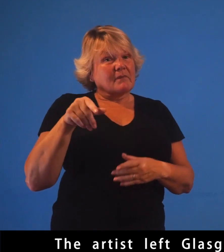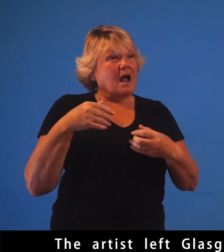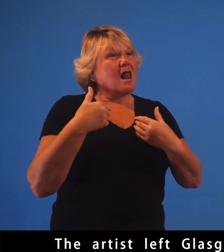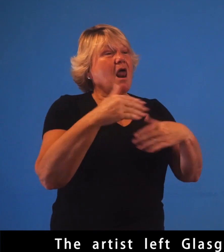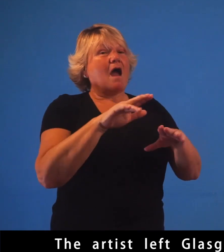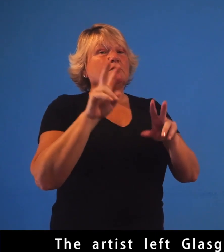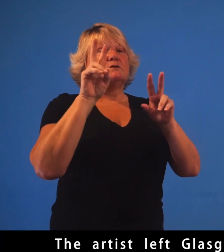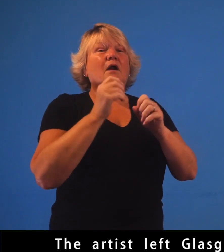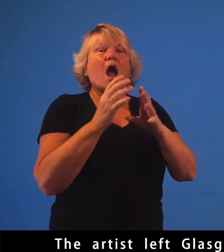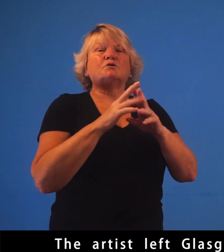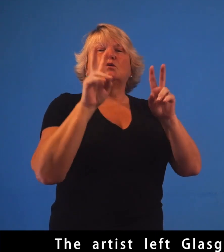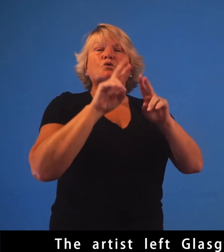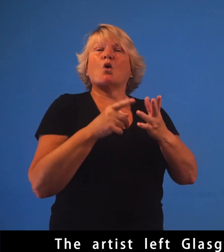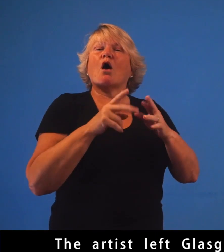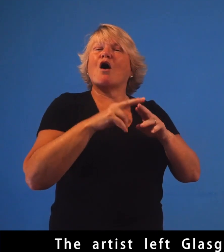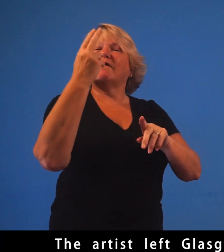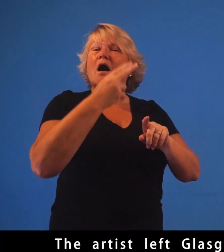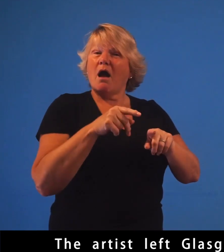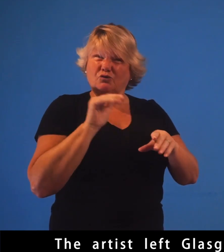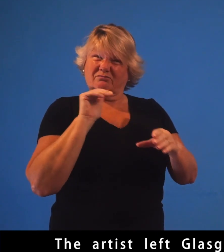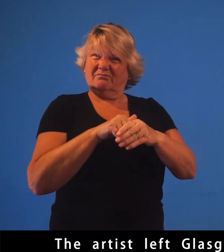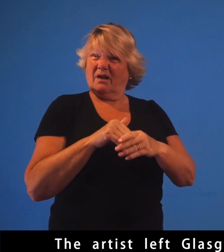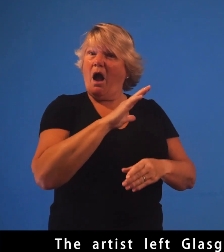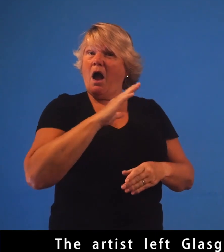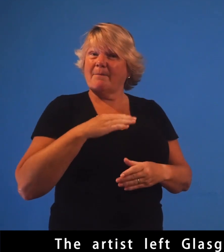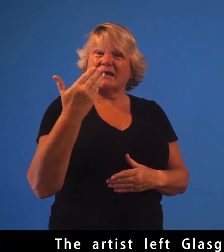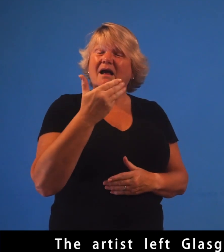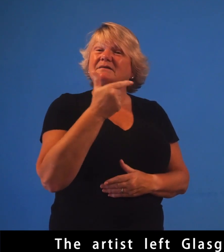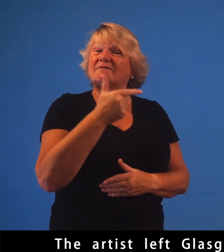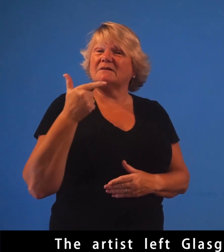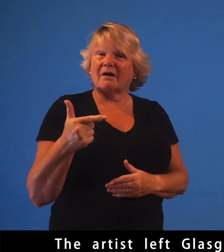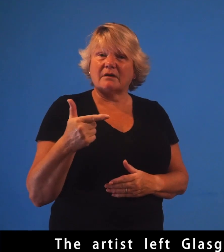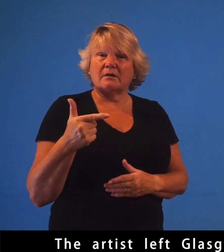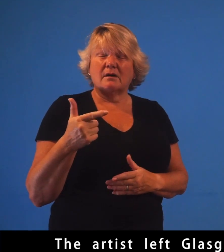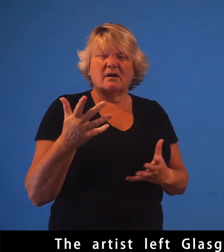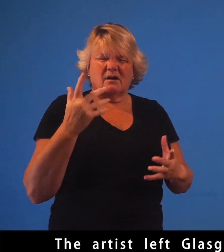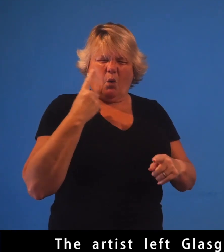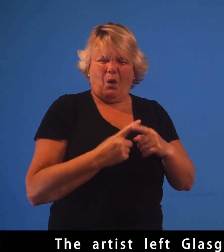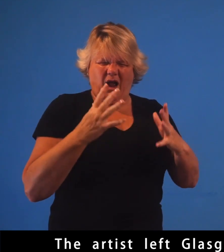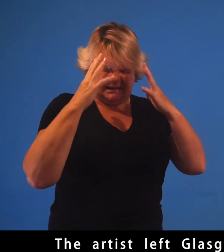The artist left Glasgow School of Art to enlist in 1977,